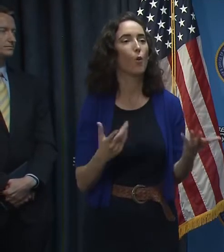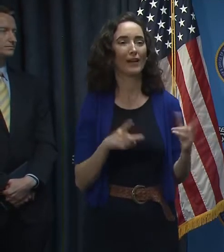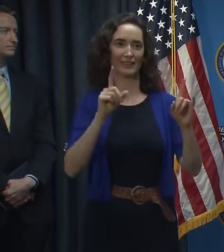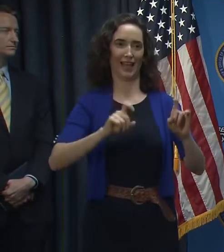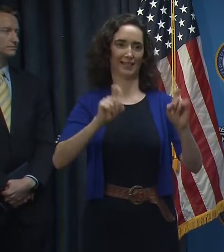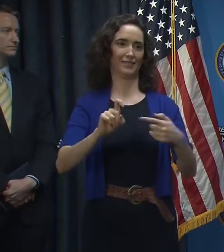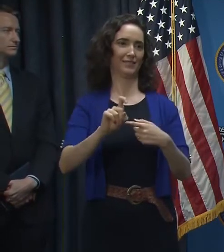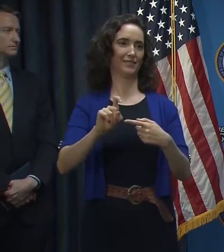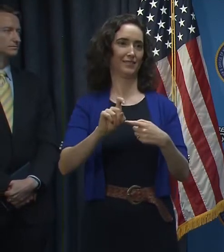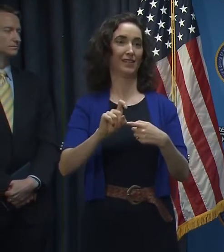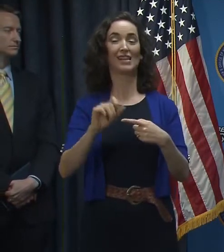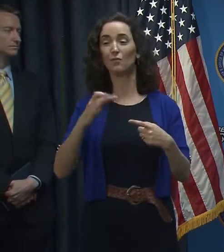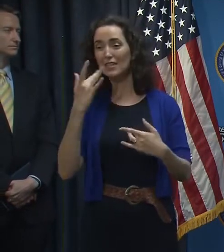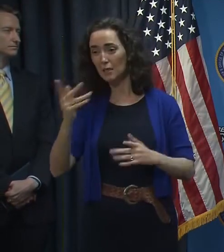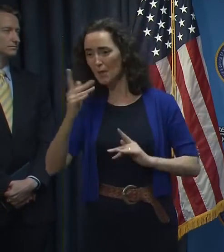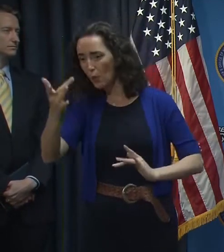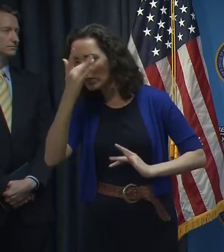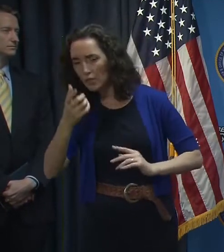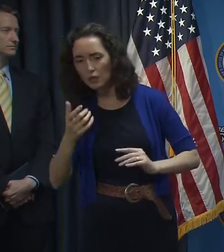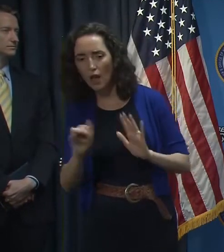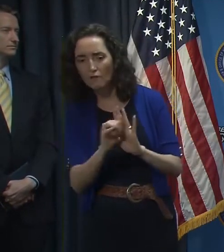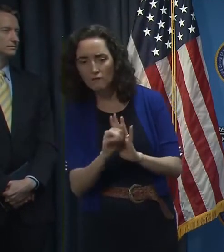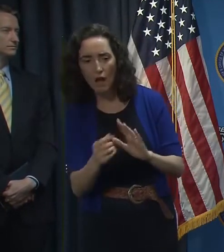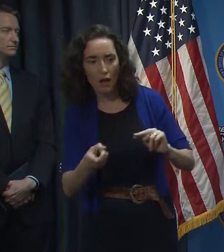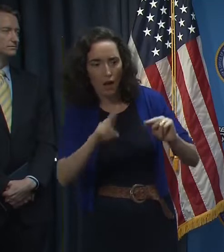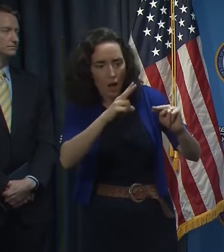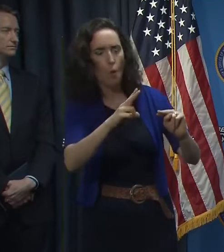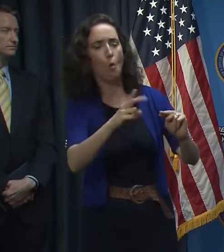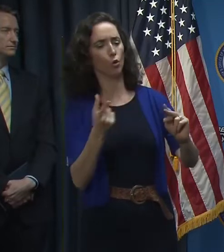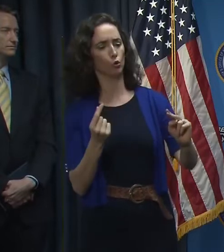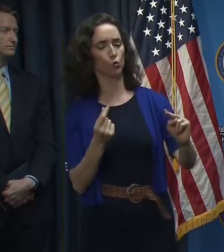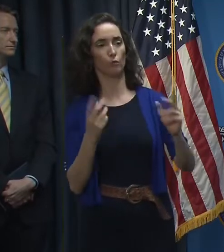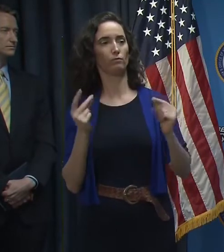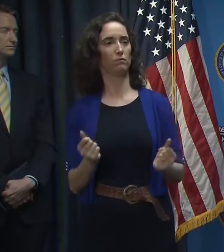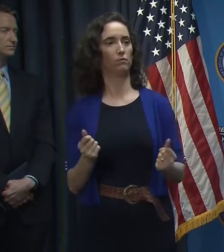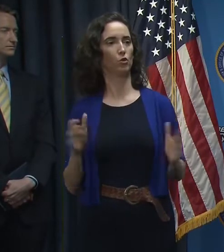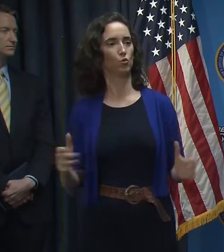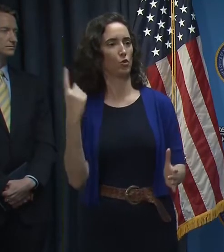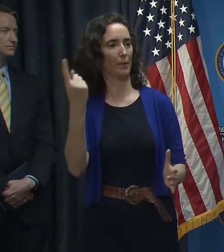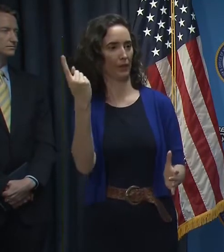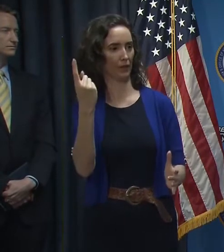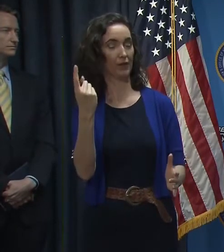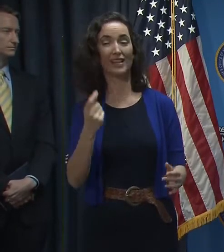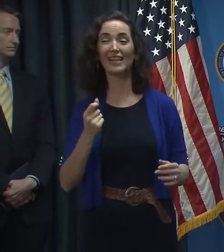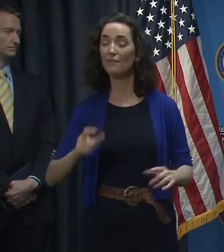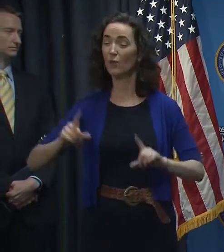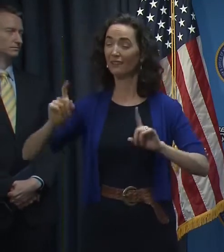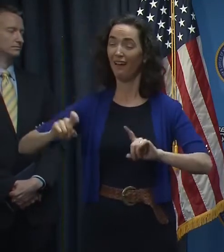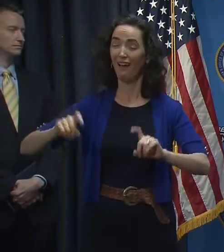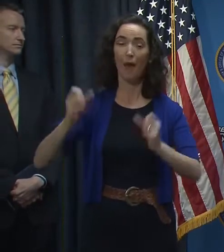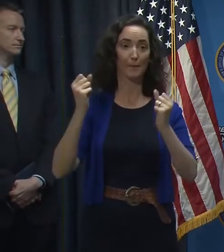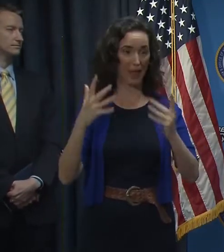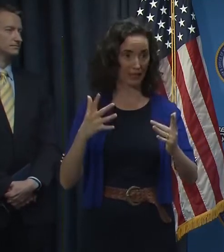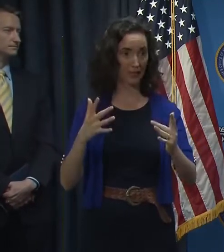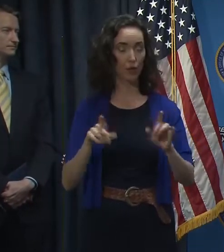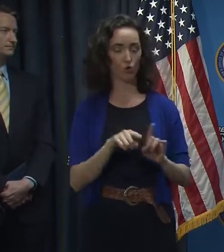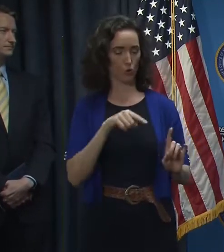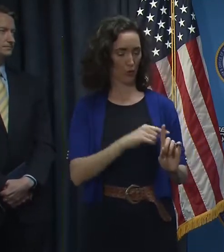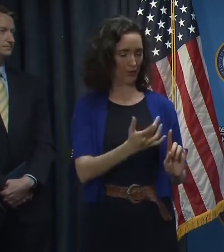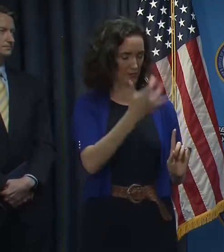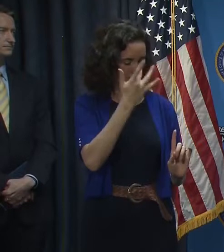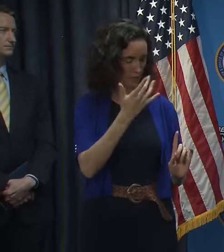see cases spike, then you have to take corrective action. And hopefully when you're testing enough and doing the contact tracing, you